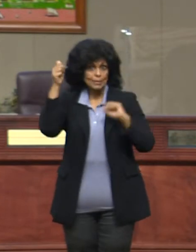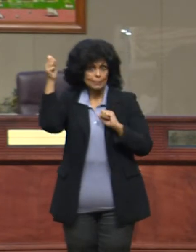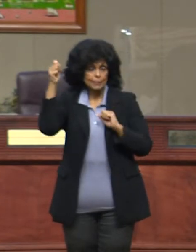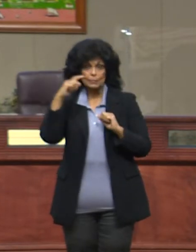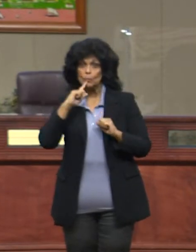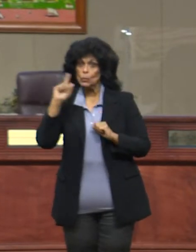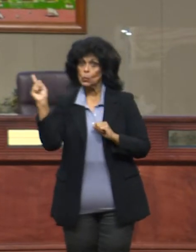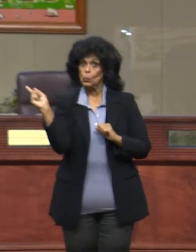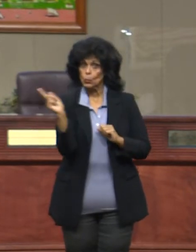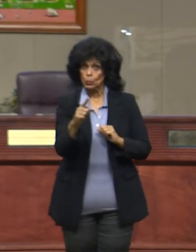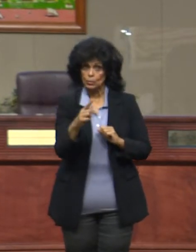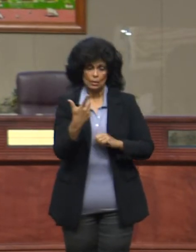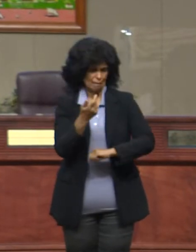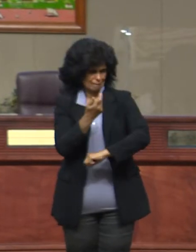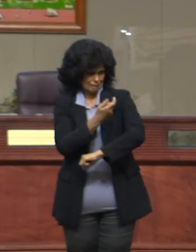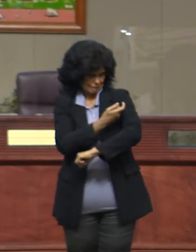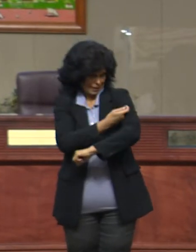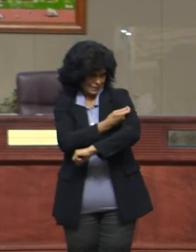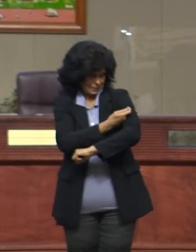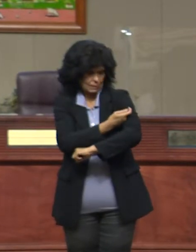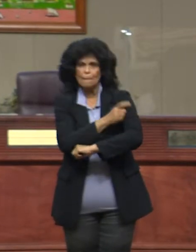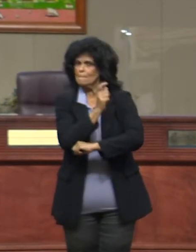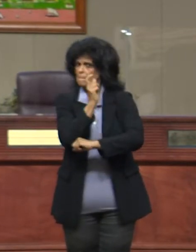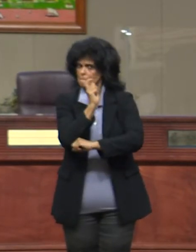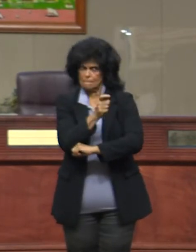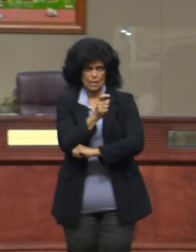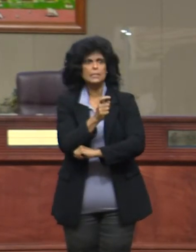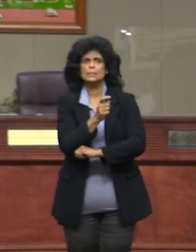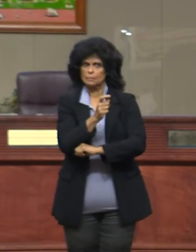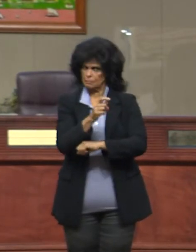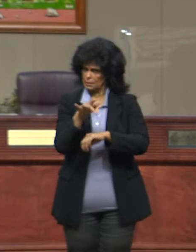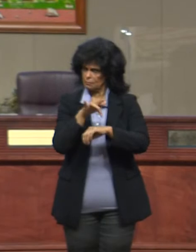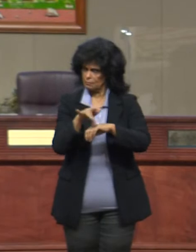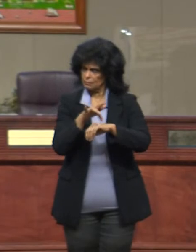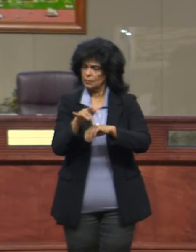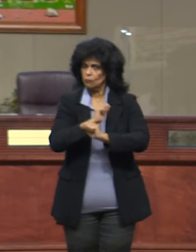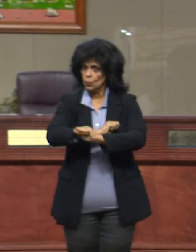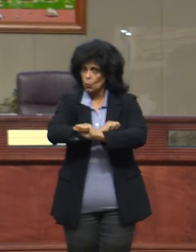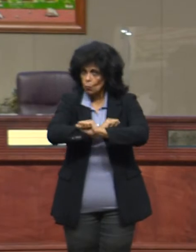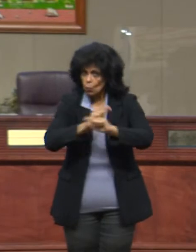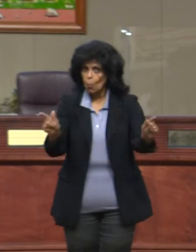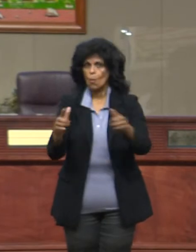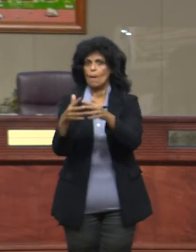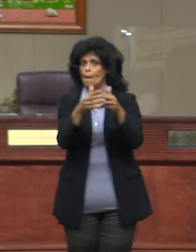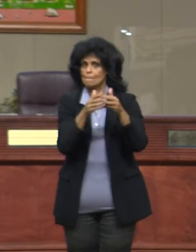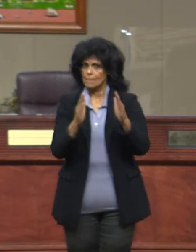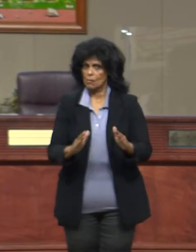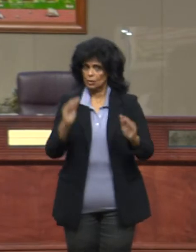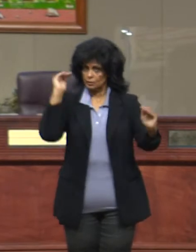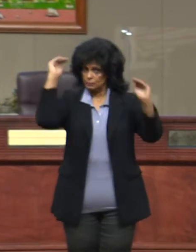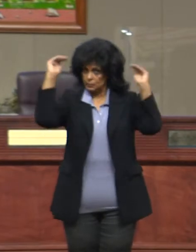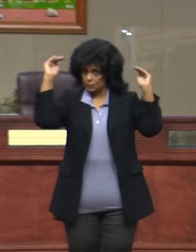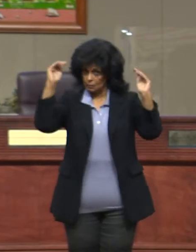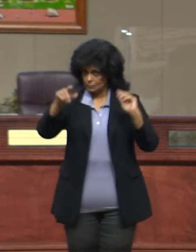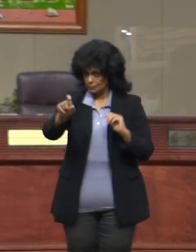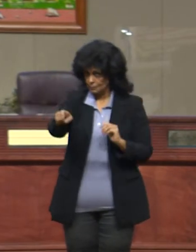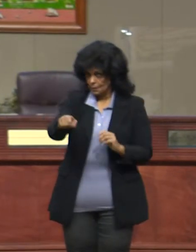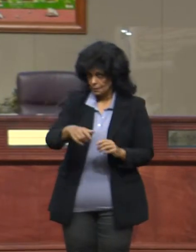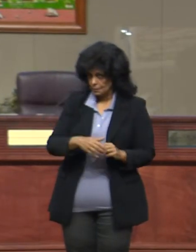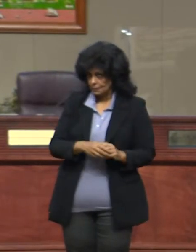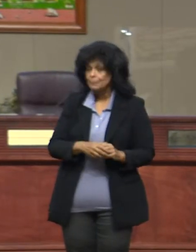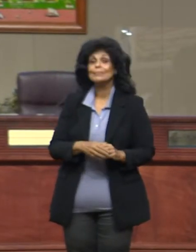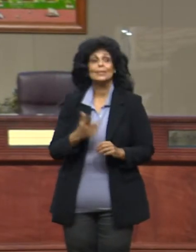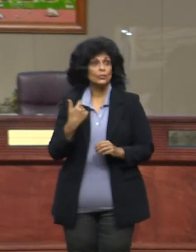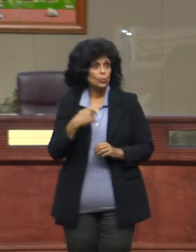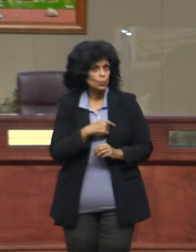vaccine must be made available to all adult Americans. And we are all working towards getting to